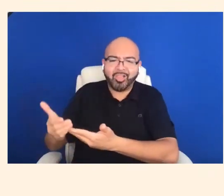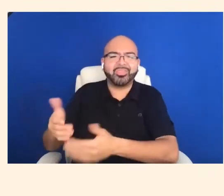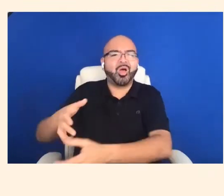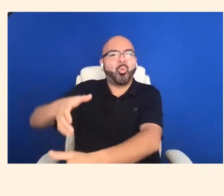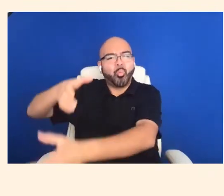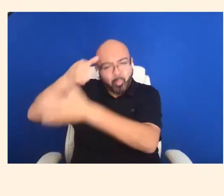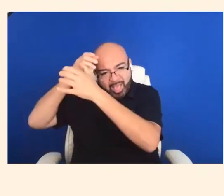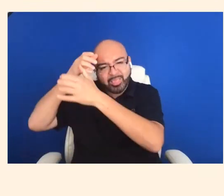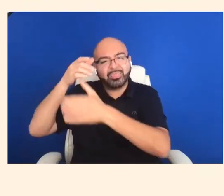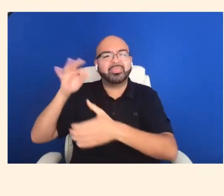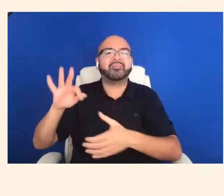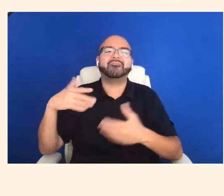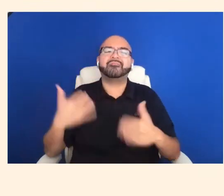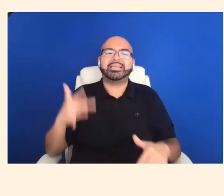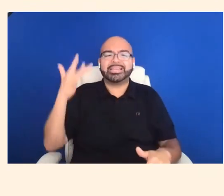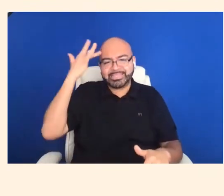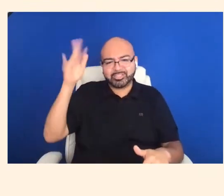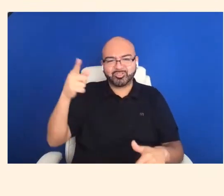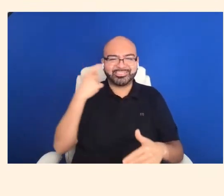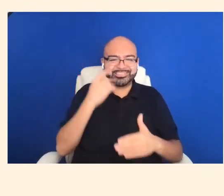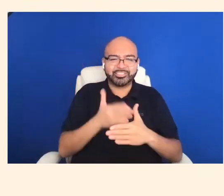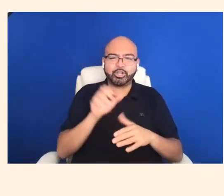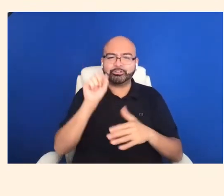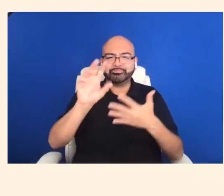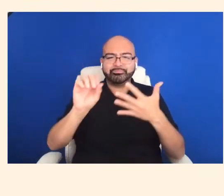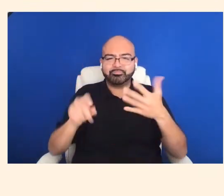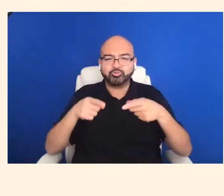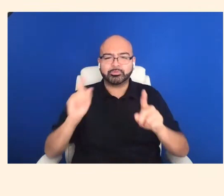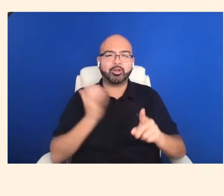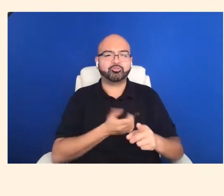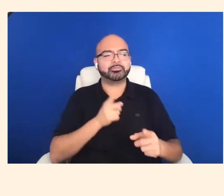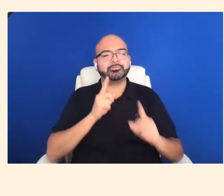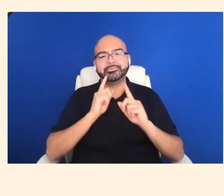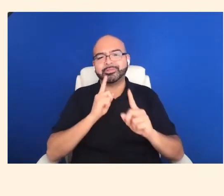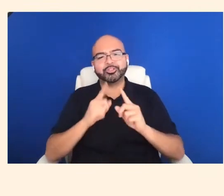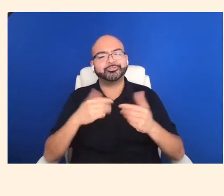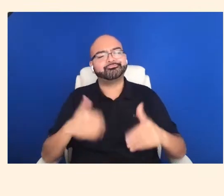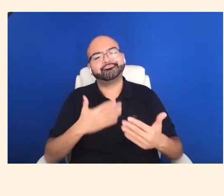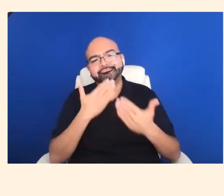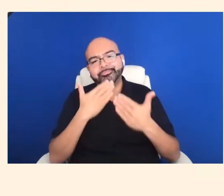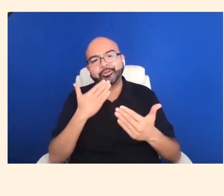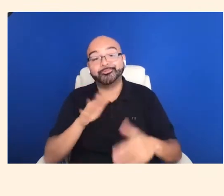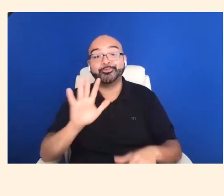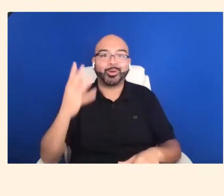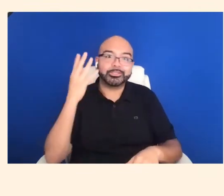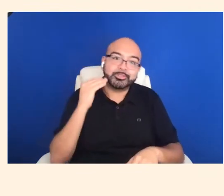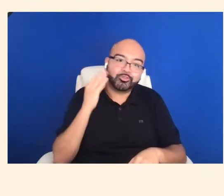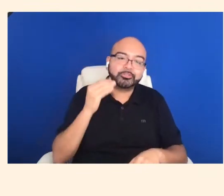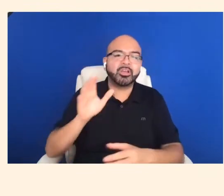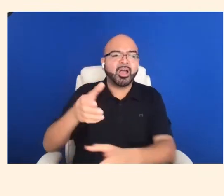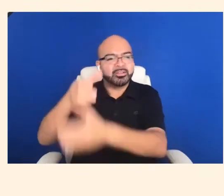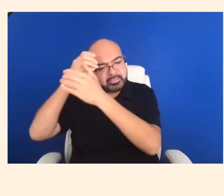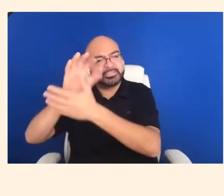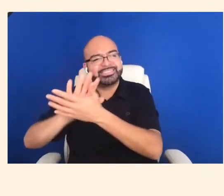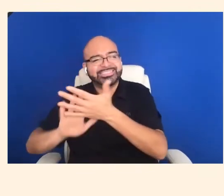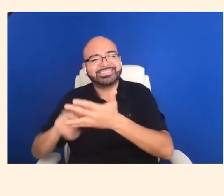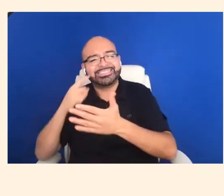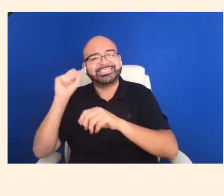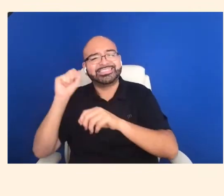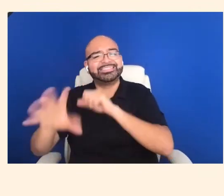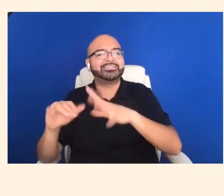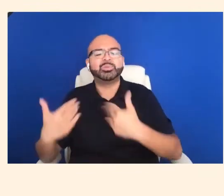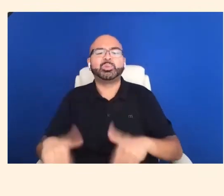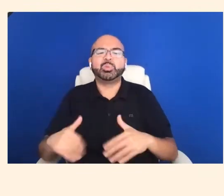the wealth of insight you've shared with us during our discussion. Your experiences, your expertise is absolutely